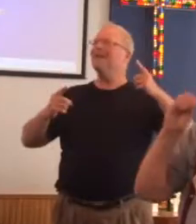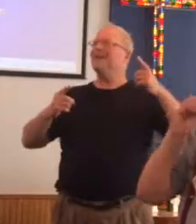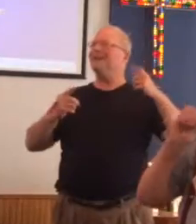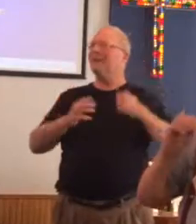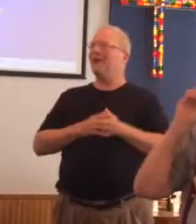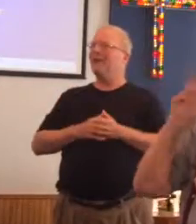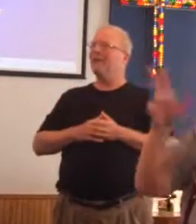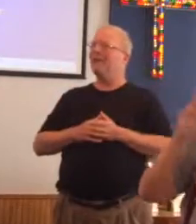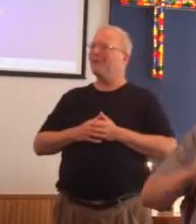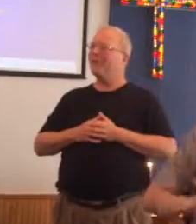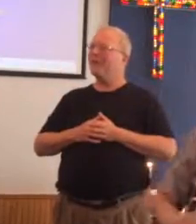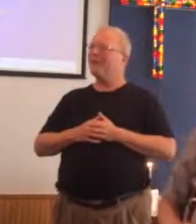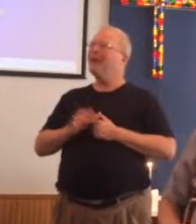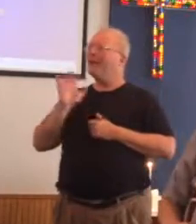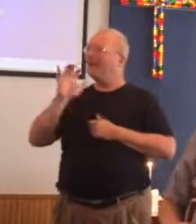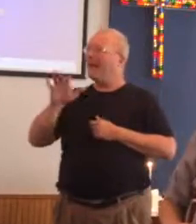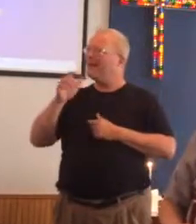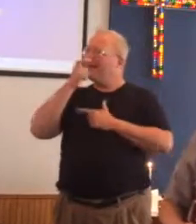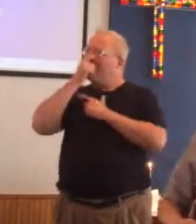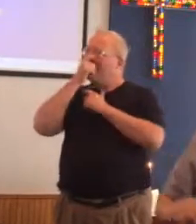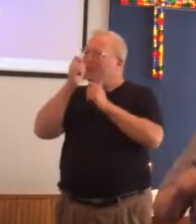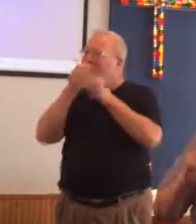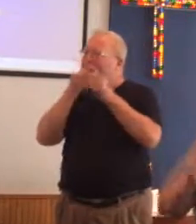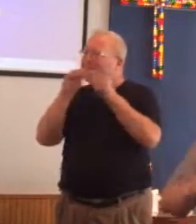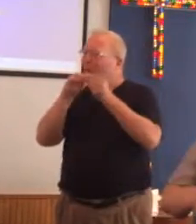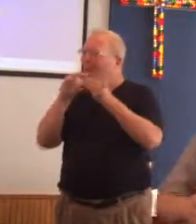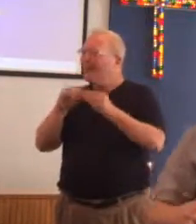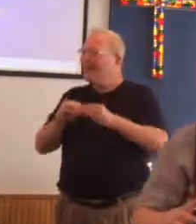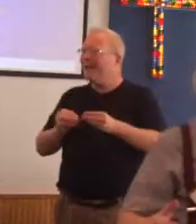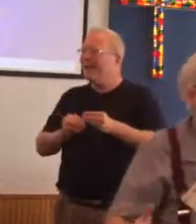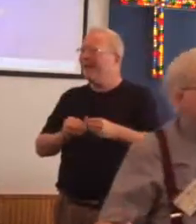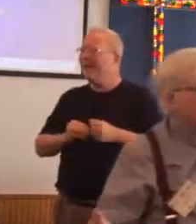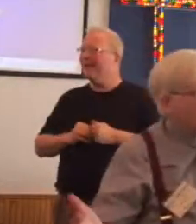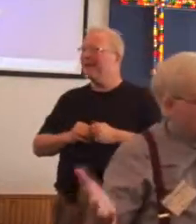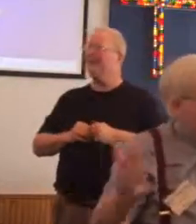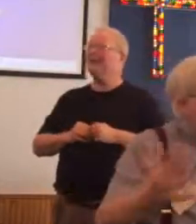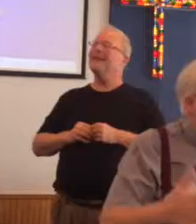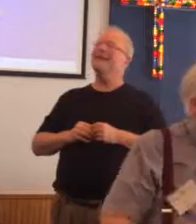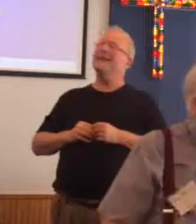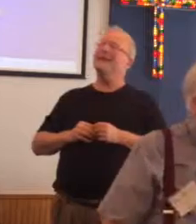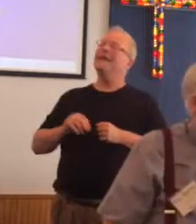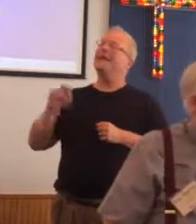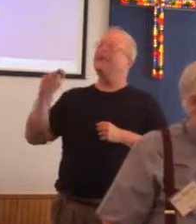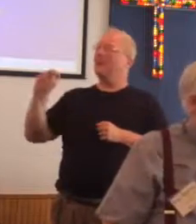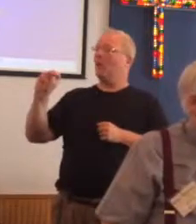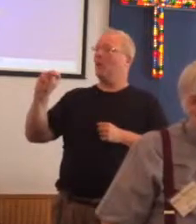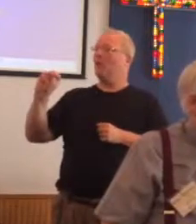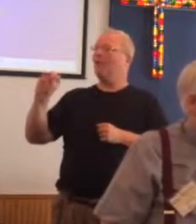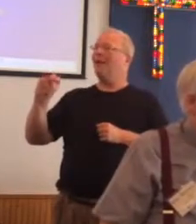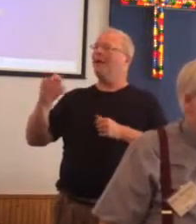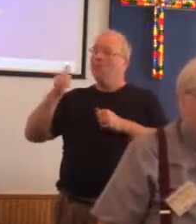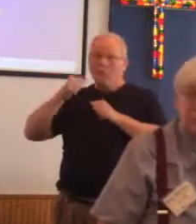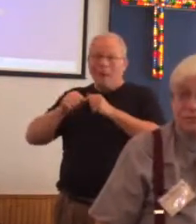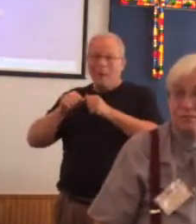But this story for Naomi is about coming home.